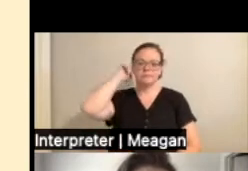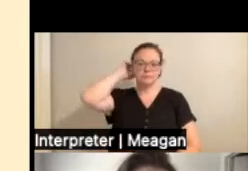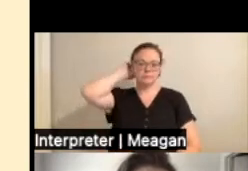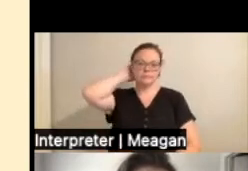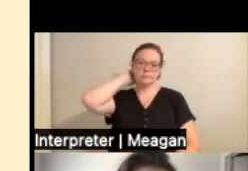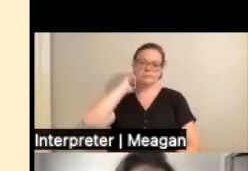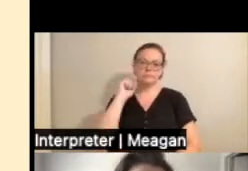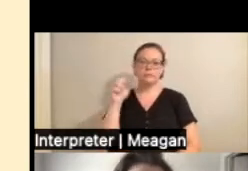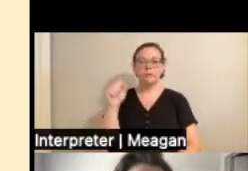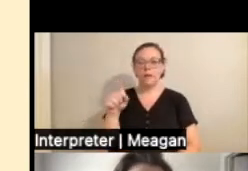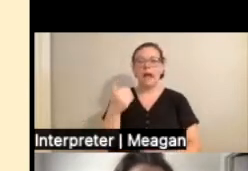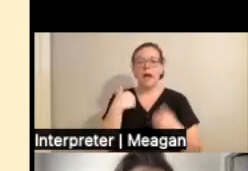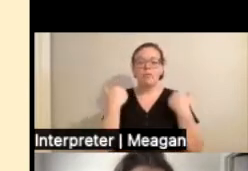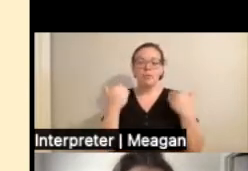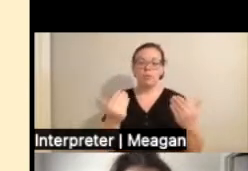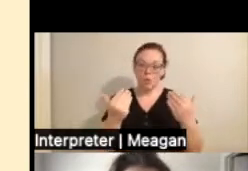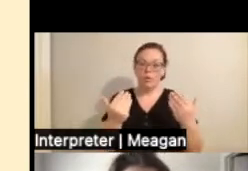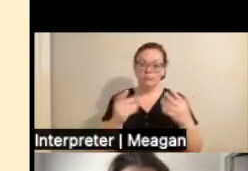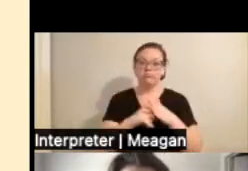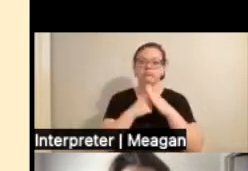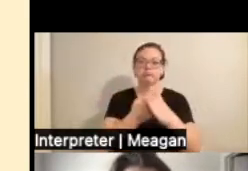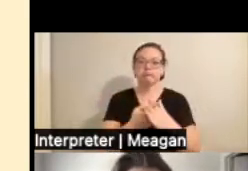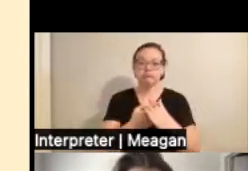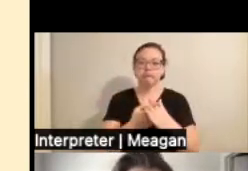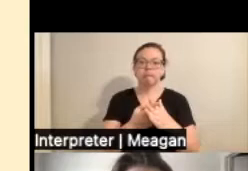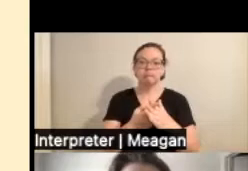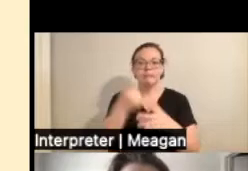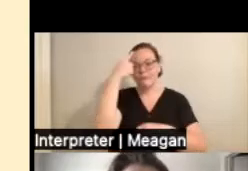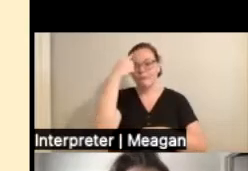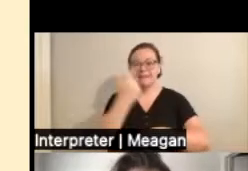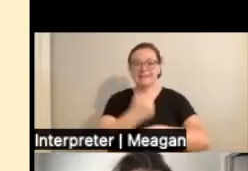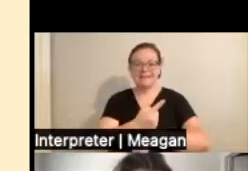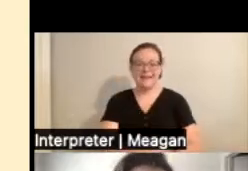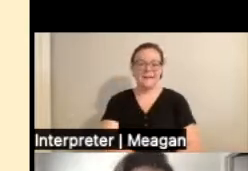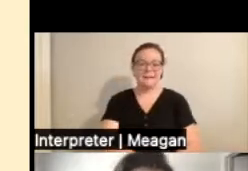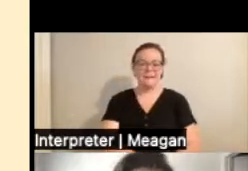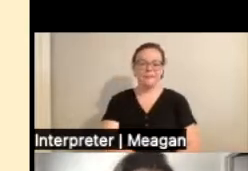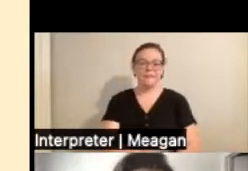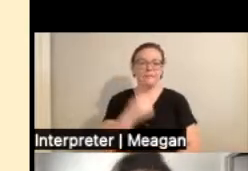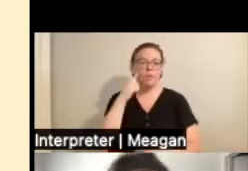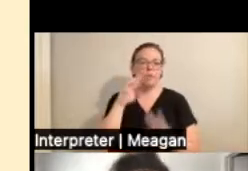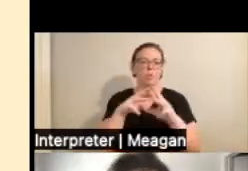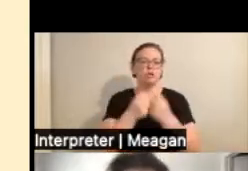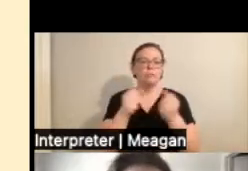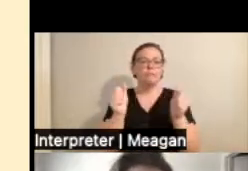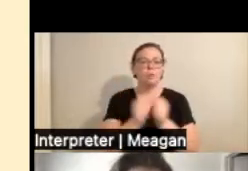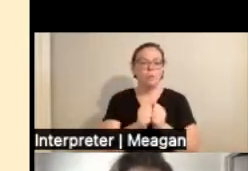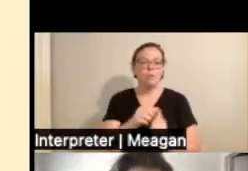I will go ahead and get us started for today for our workshop with Dare